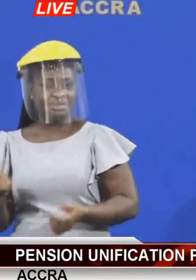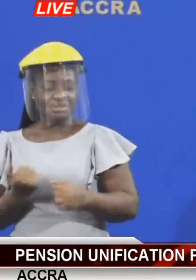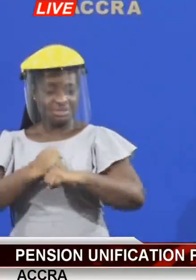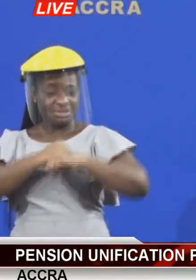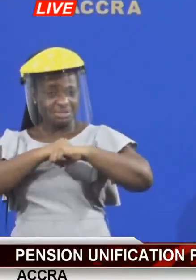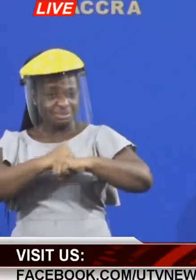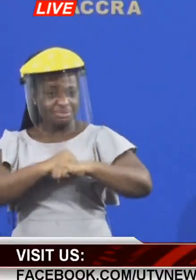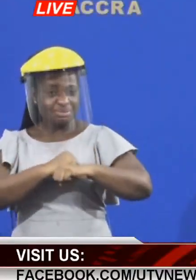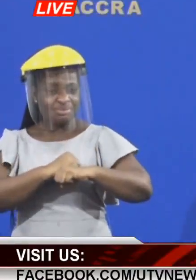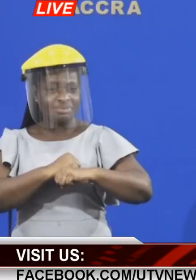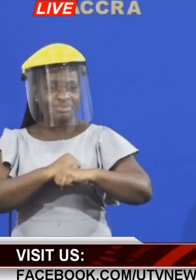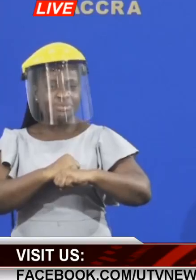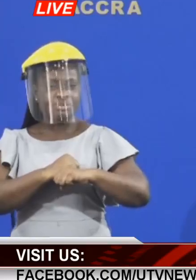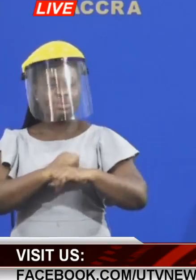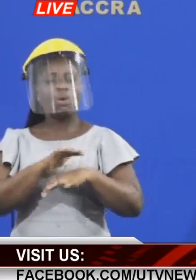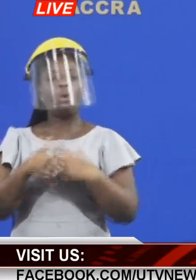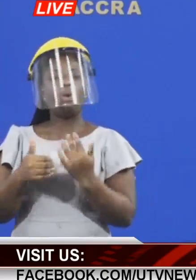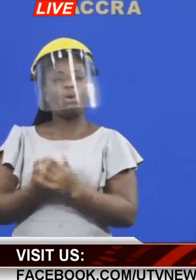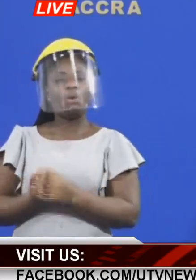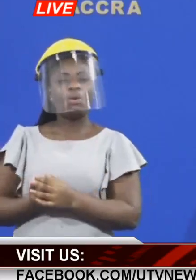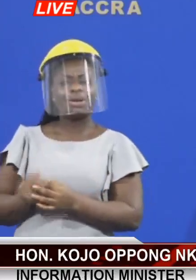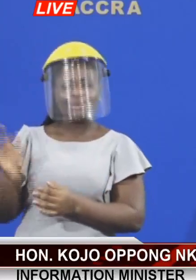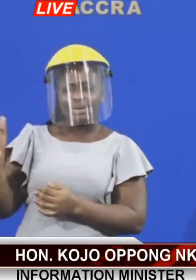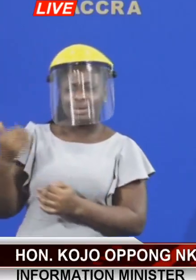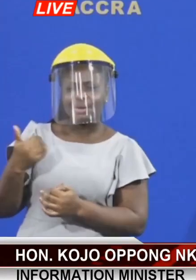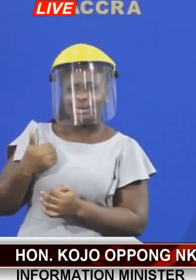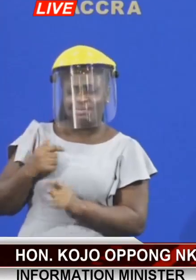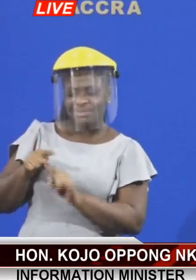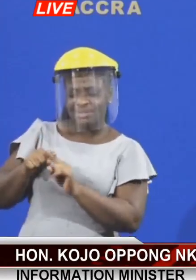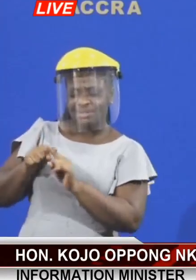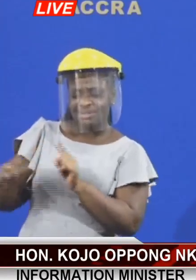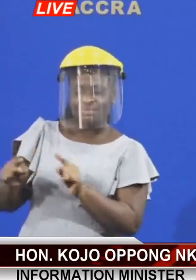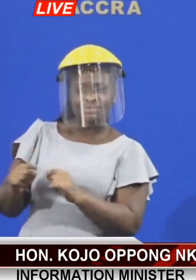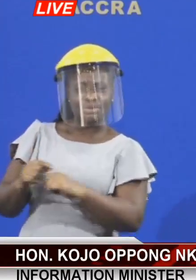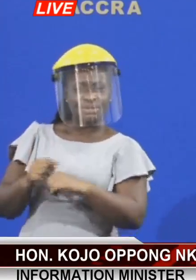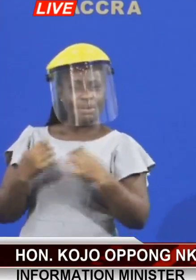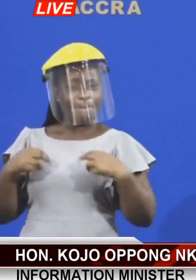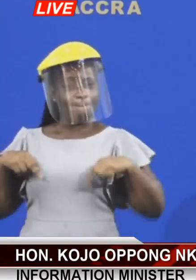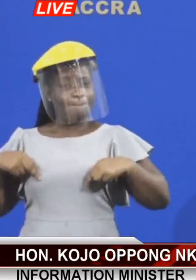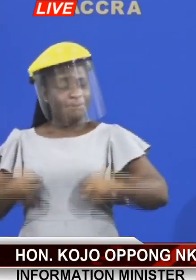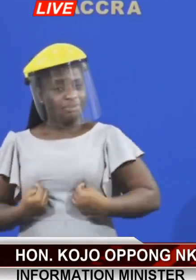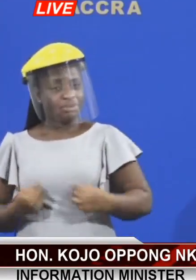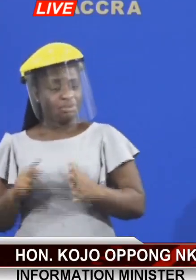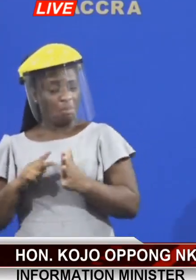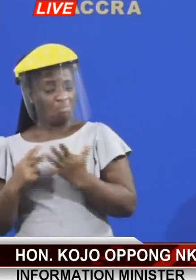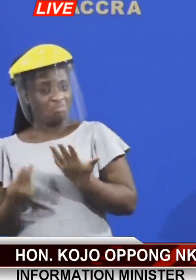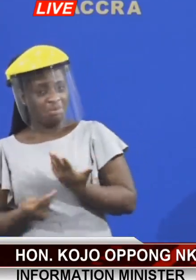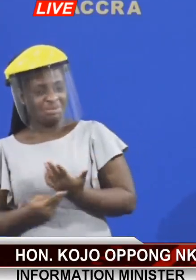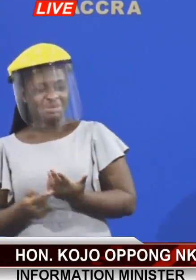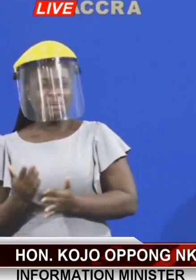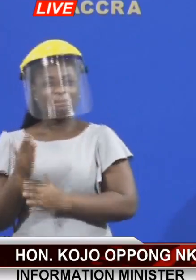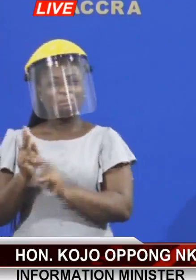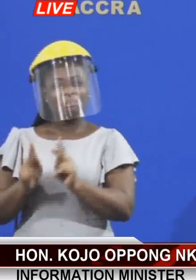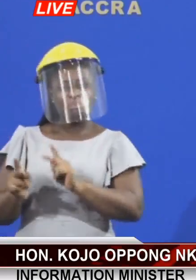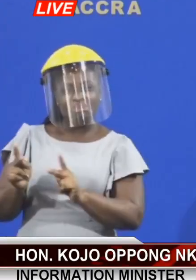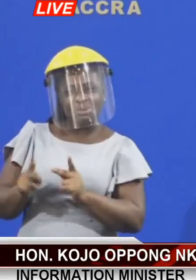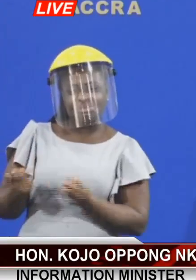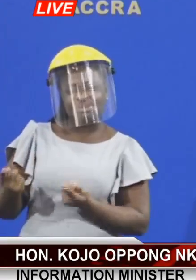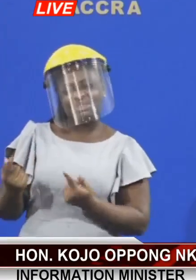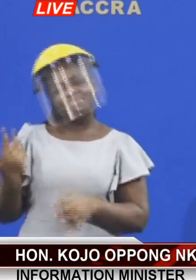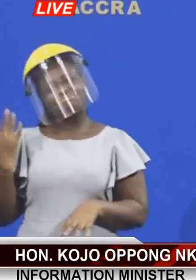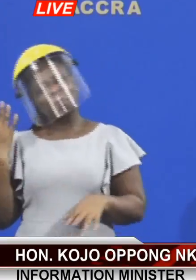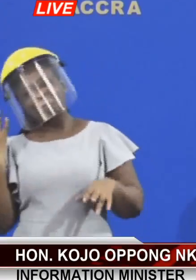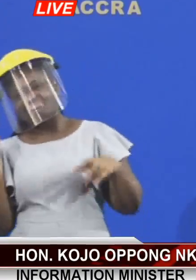and intelligence agencies no. O no mo na o mo wo different pension program ase. Nti na ebi mu